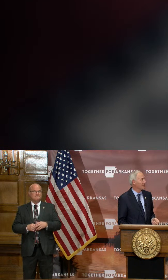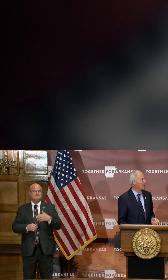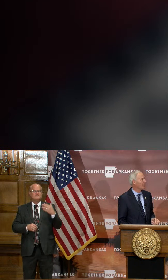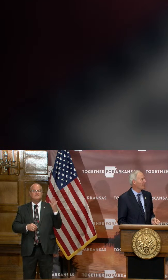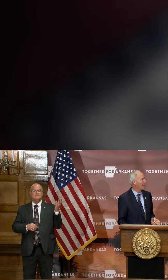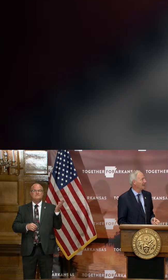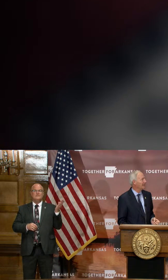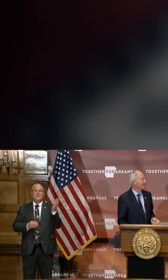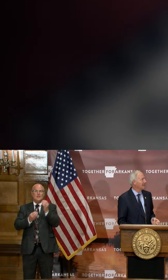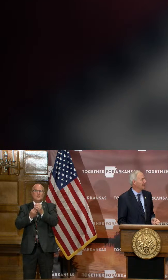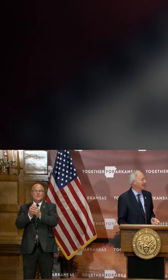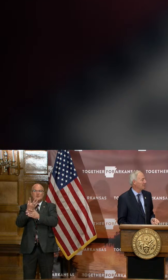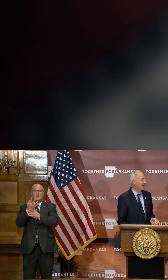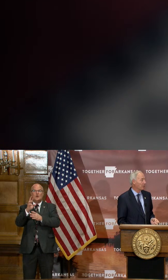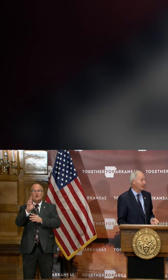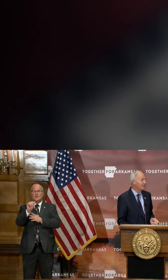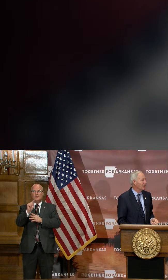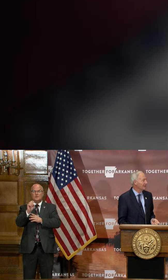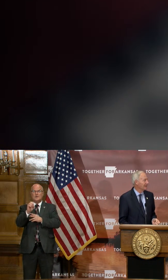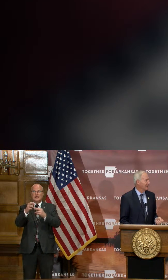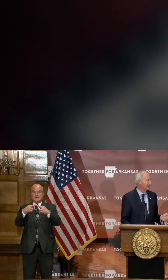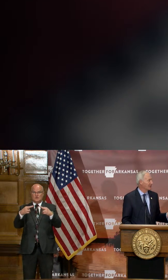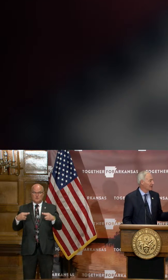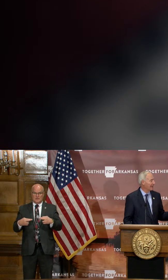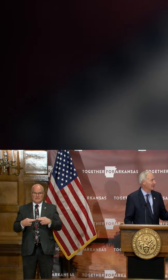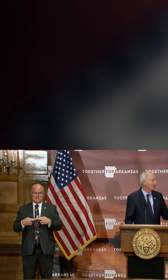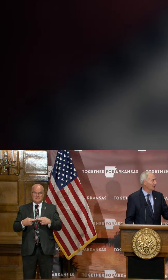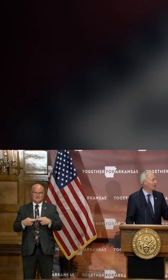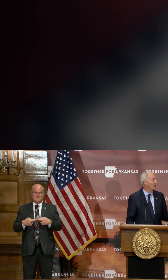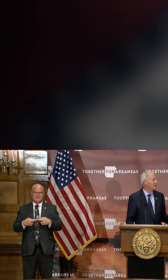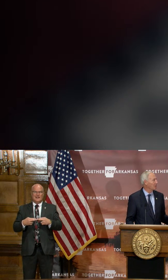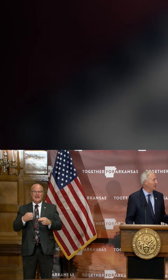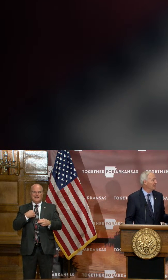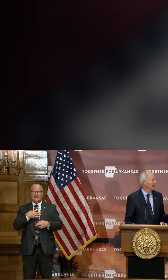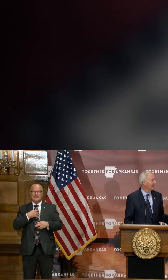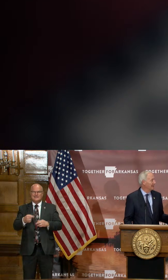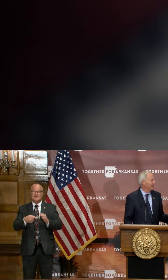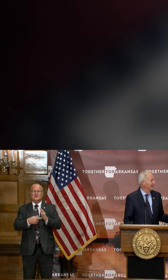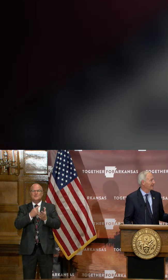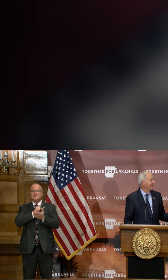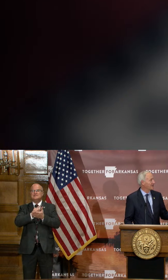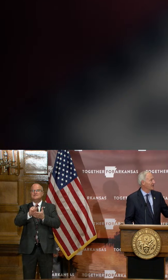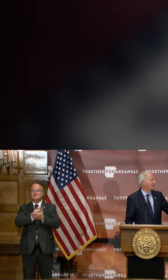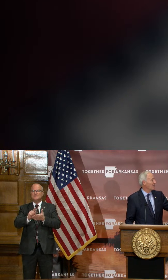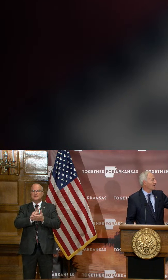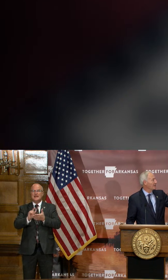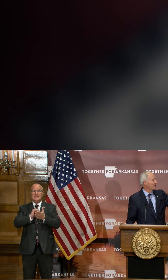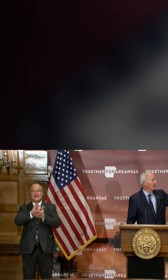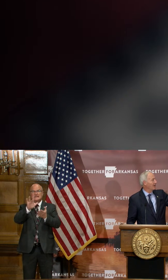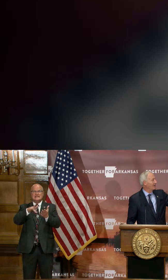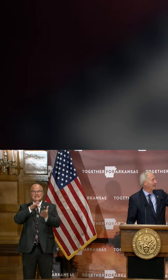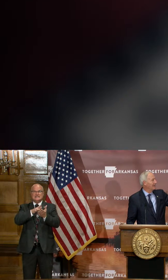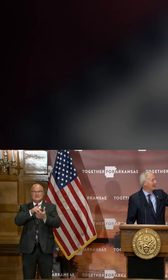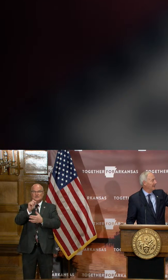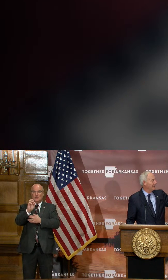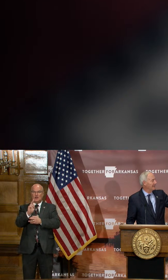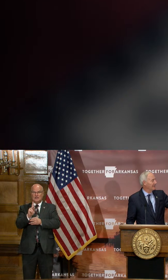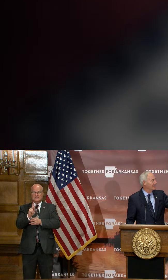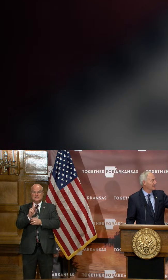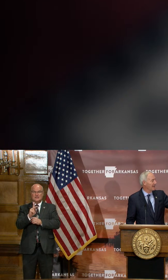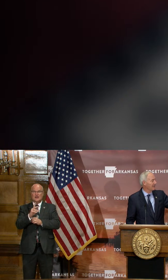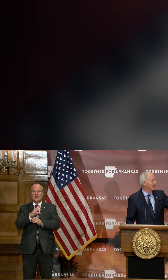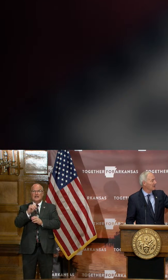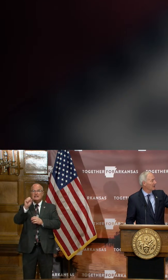This is the growth rate by region. I just like to show once a week that Central Arkansas